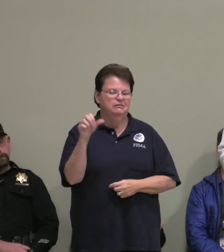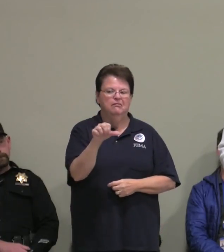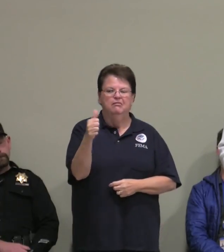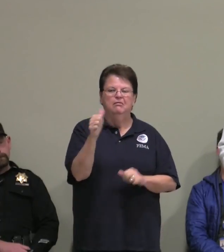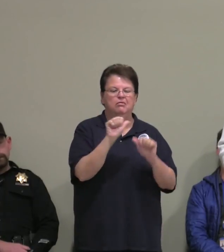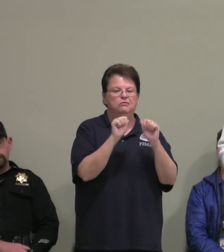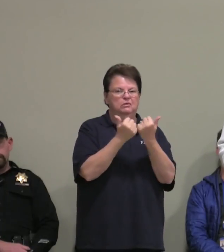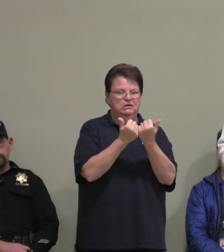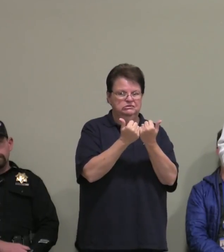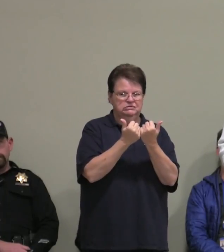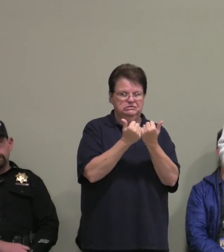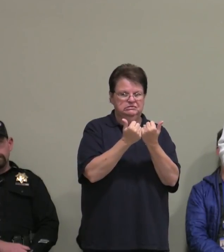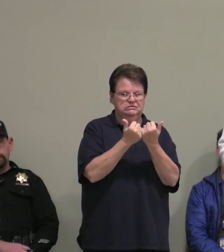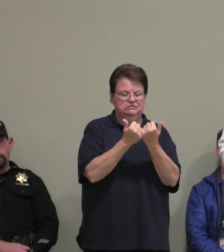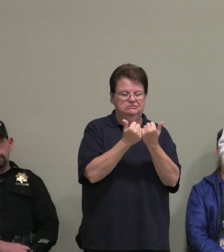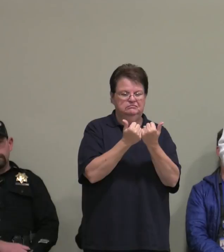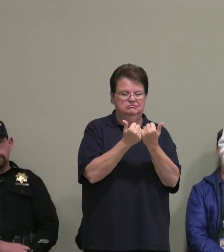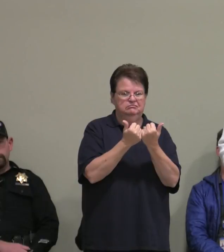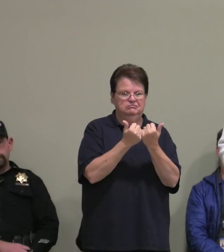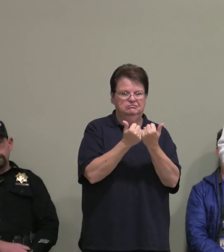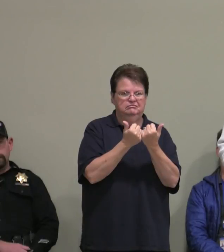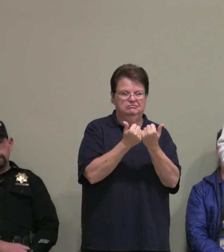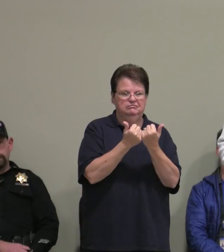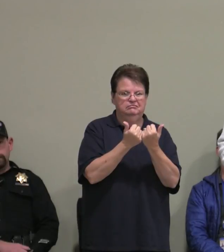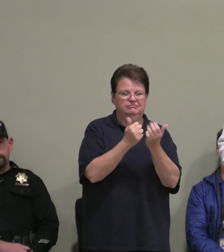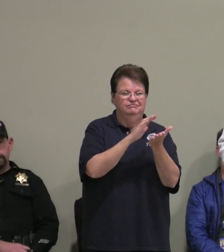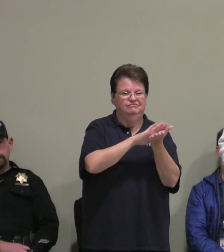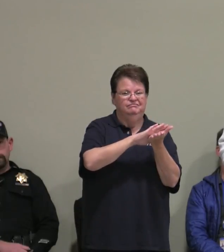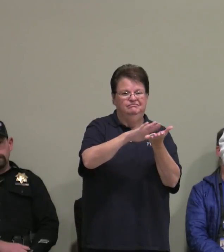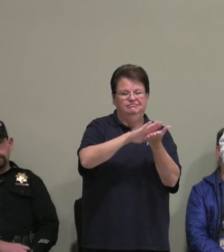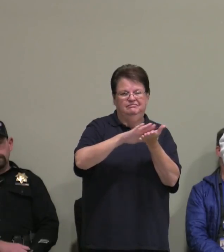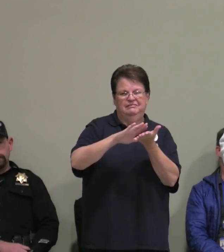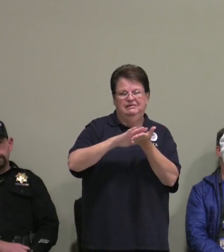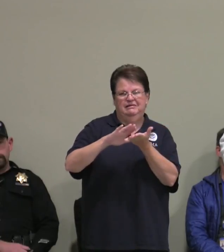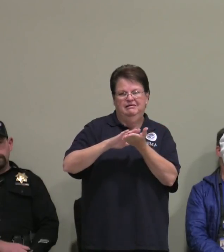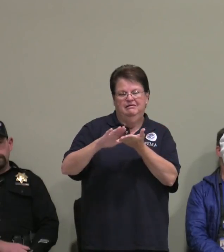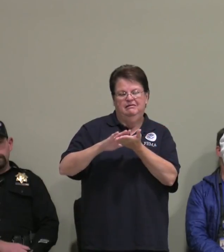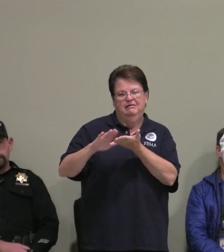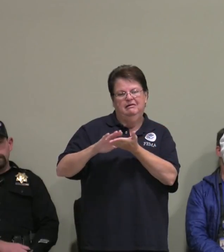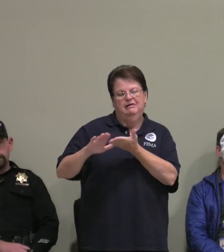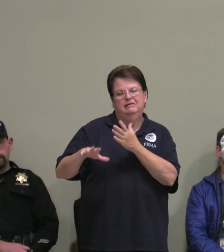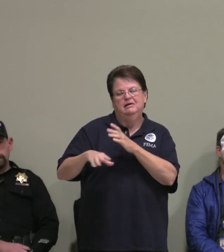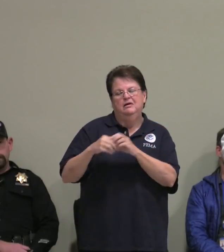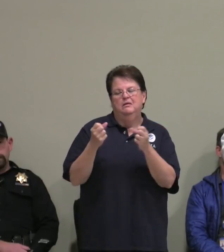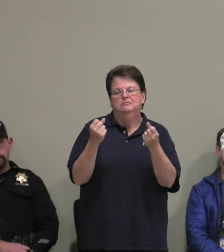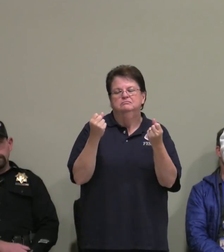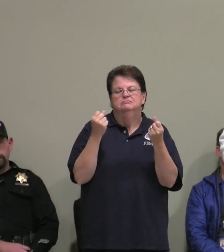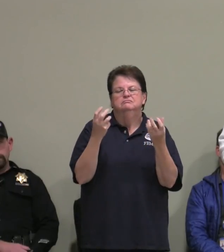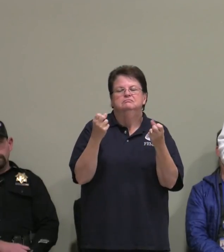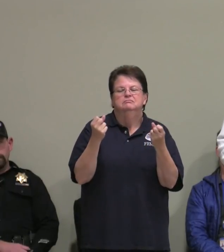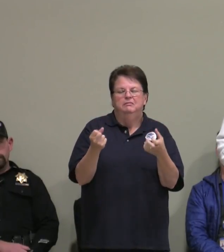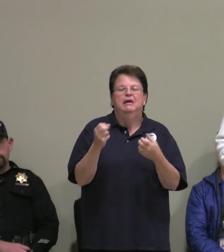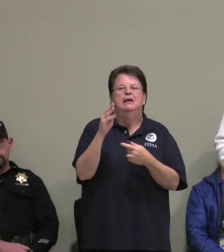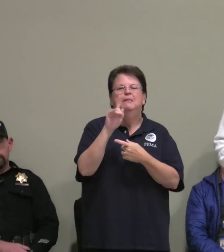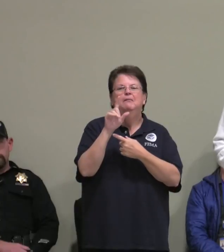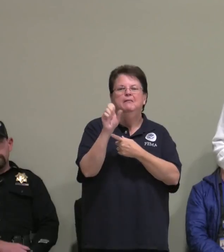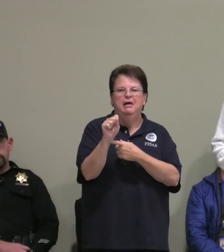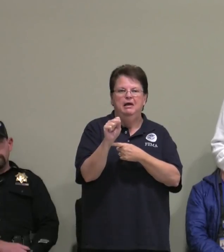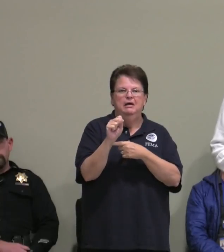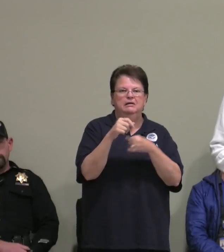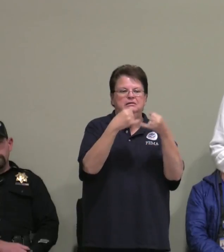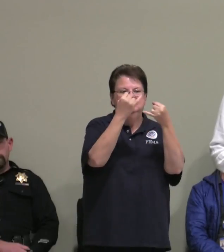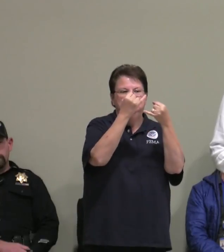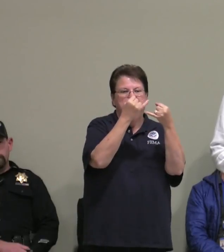agencies to clear out many, many miles of down